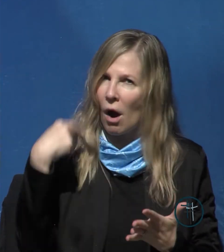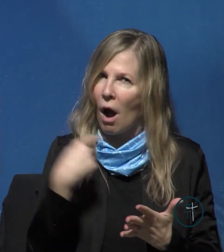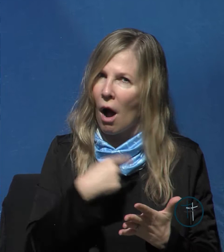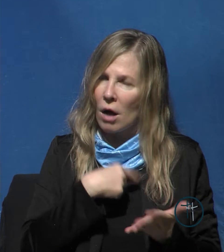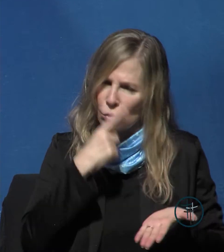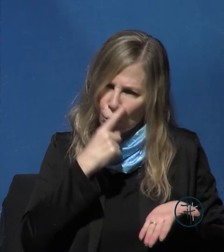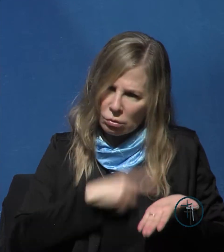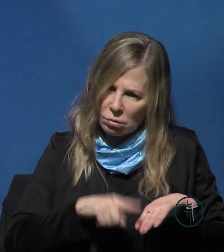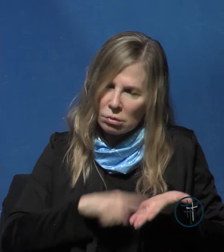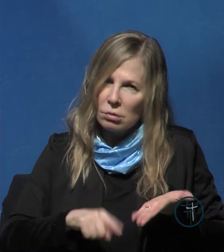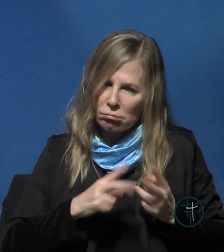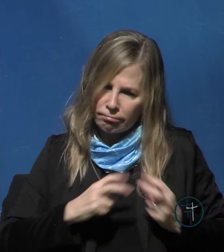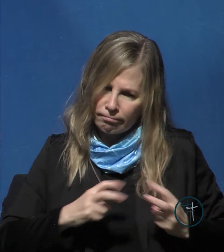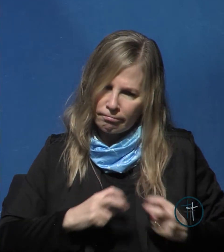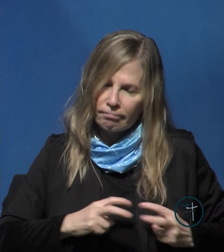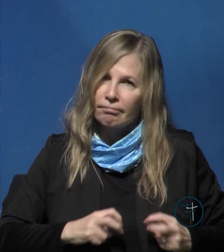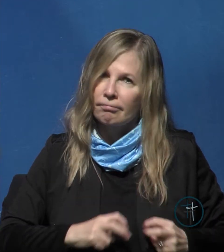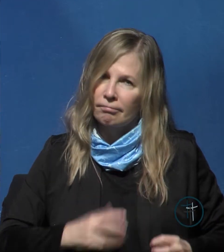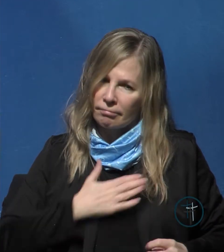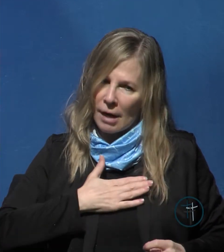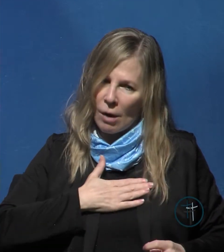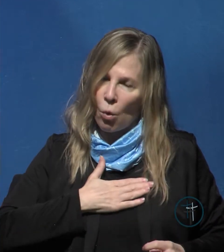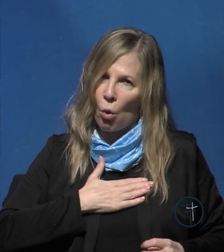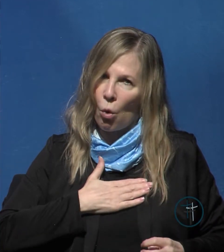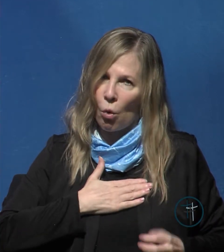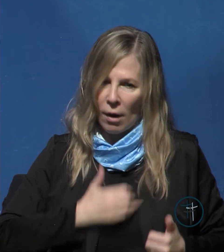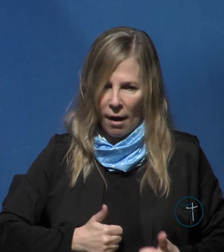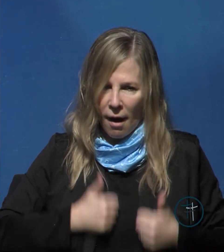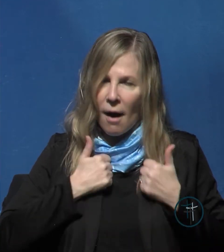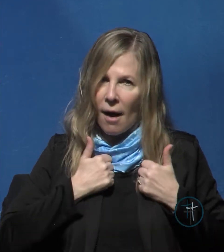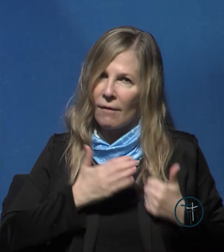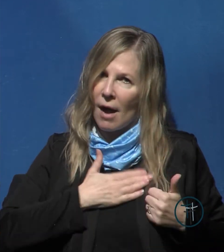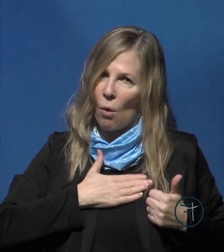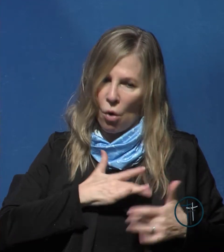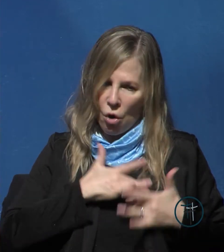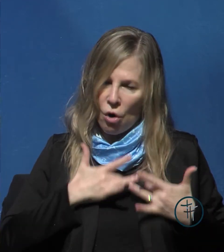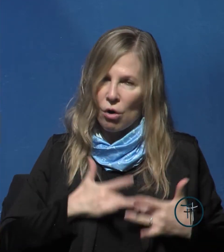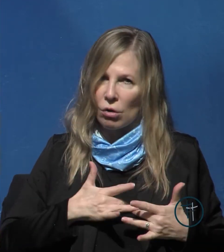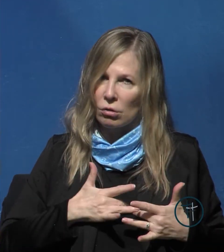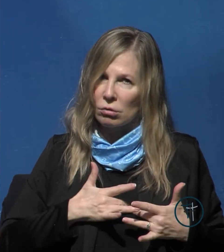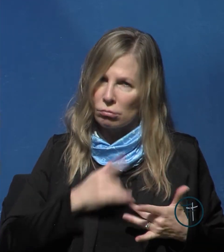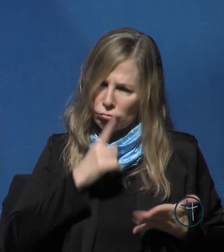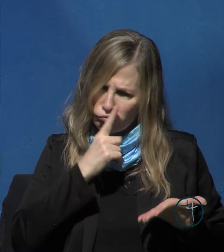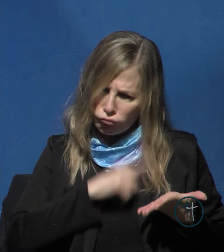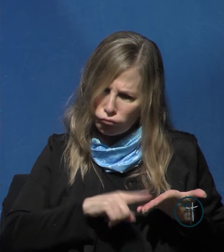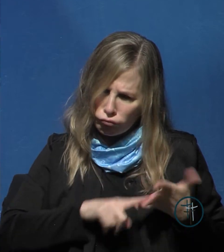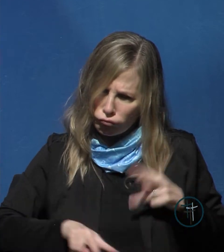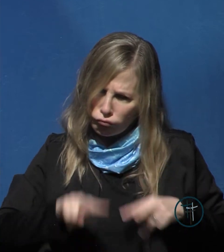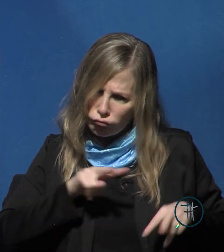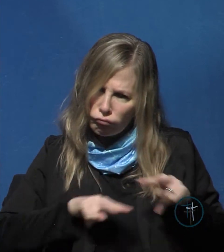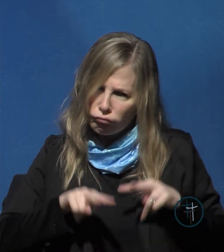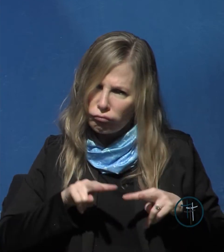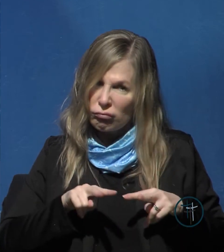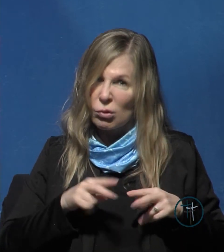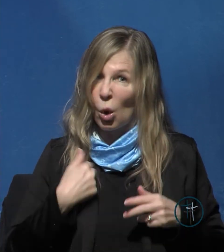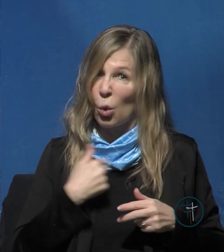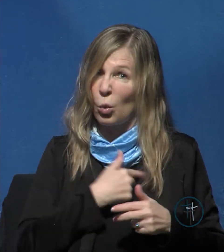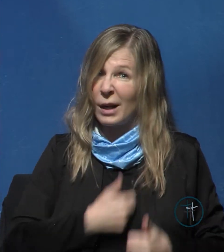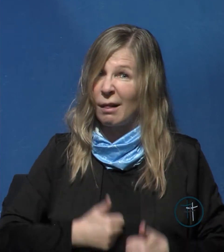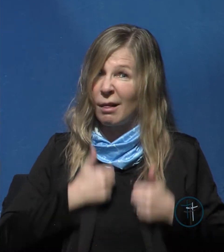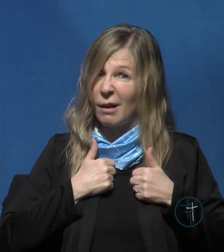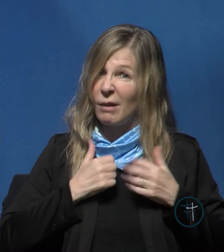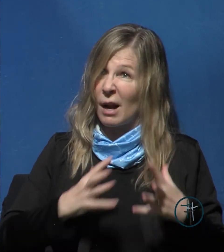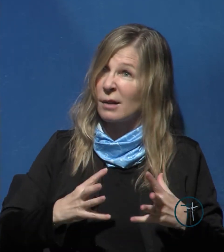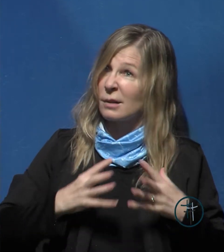time of analysis of our own walks and of our own hearts to see if we're walking in an acceptable